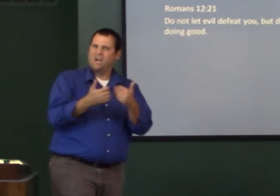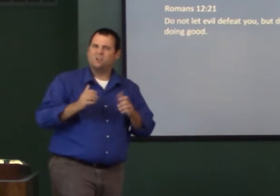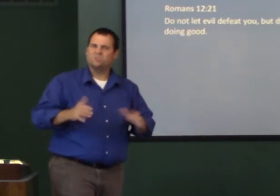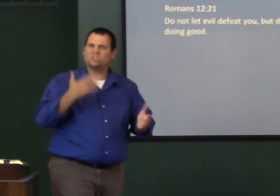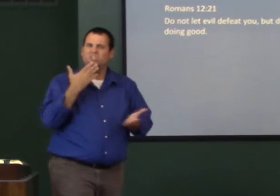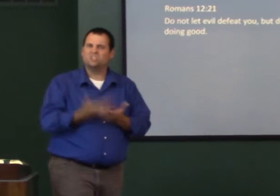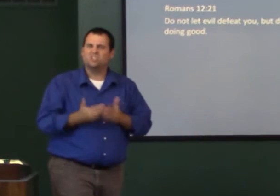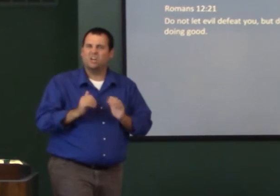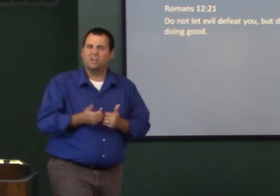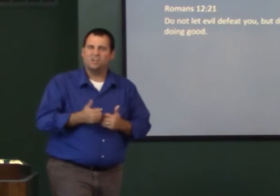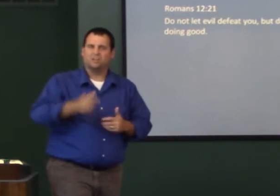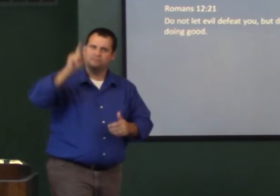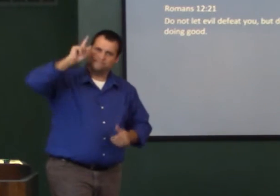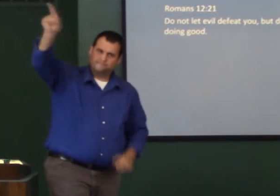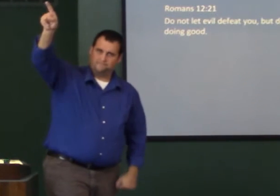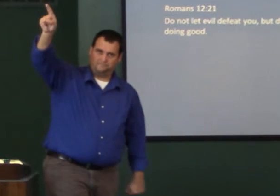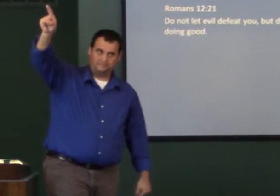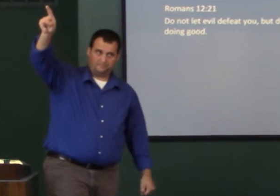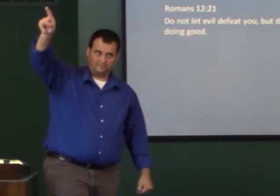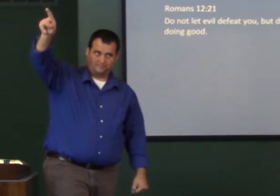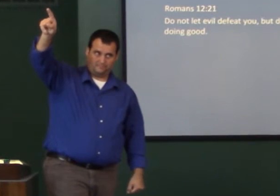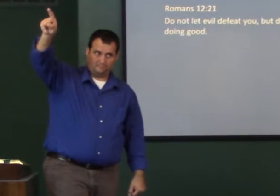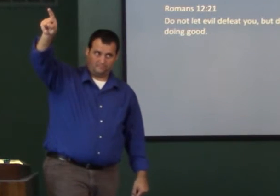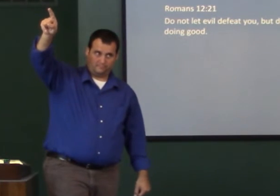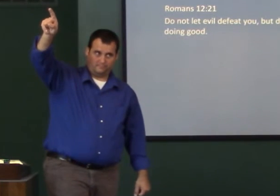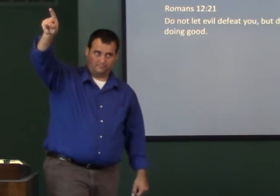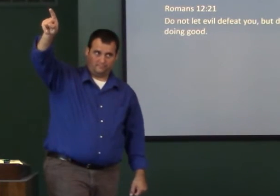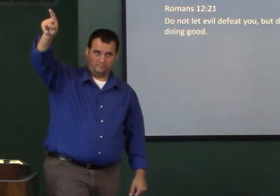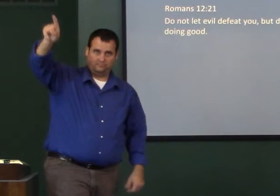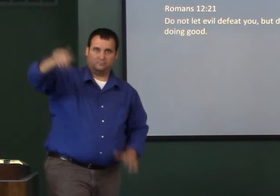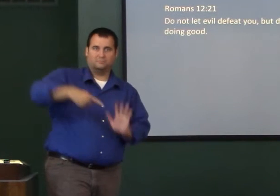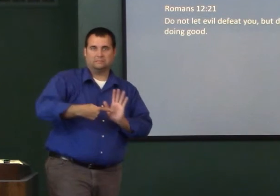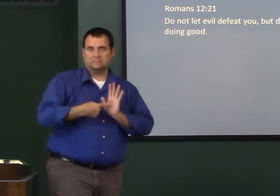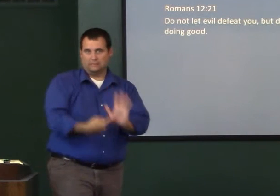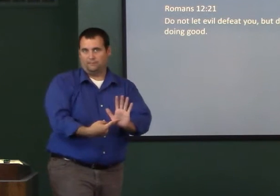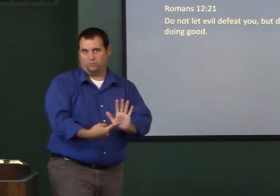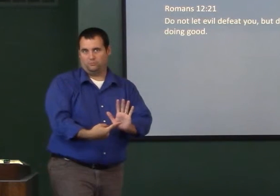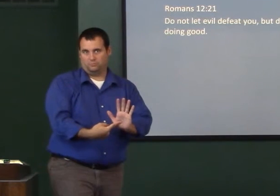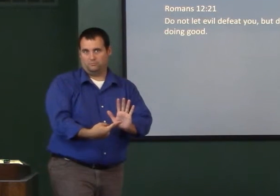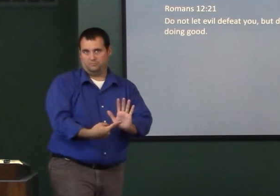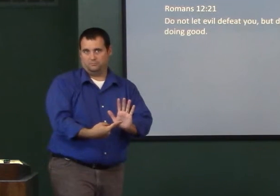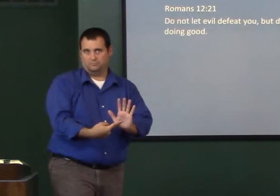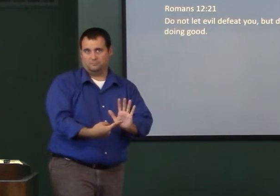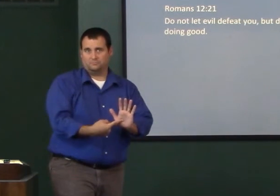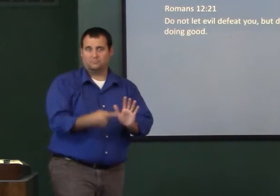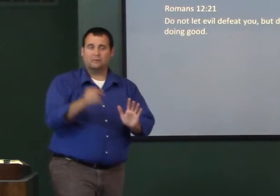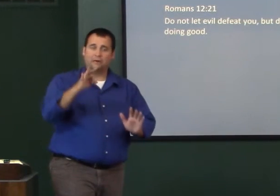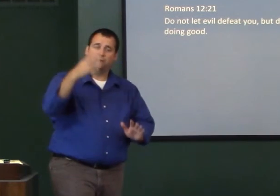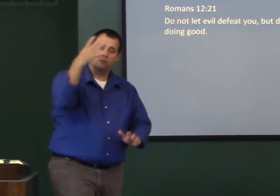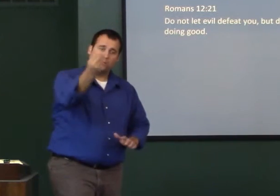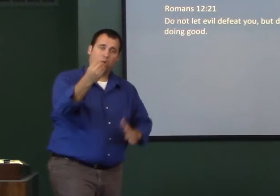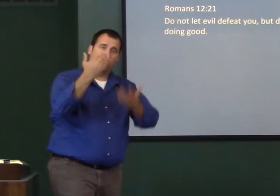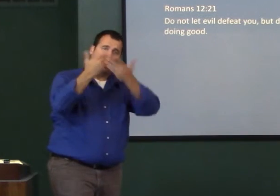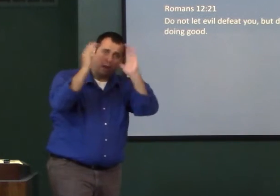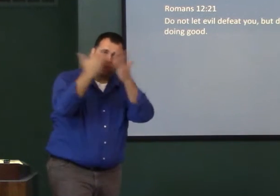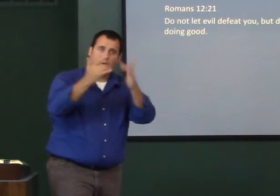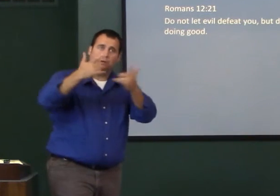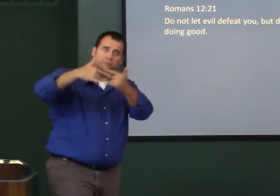evil. How are we going to overcome evil? It's with his example. If you go